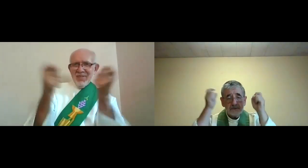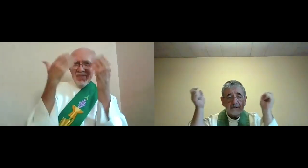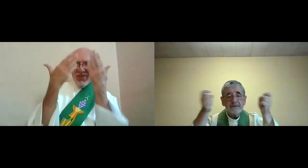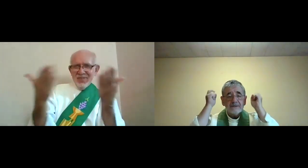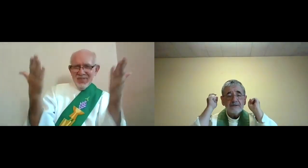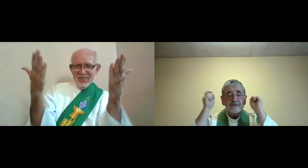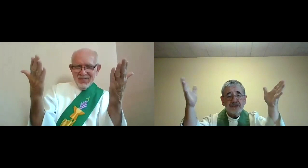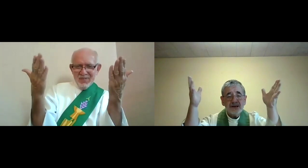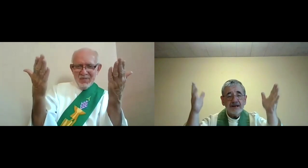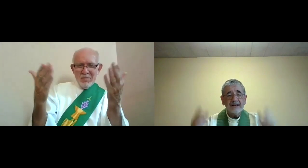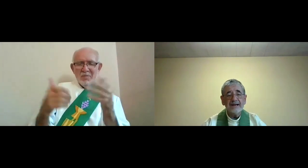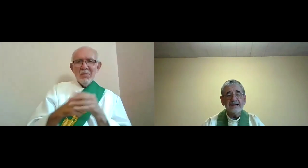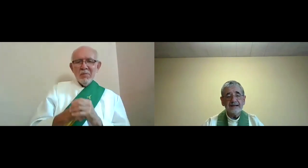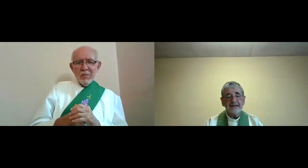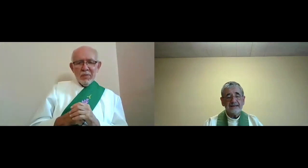Alleluia.